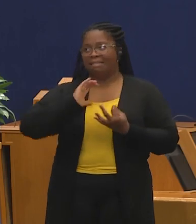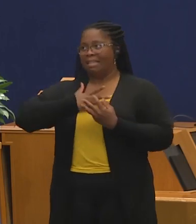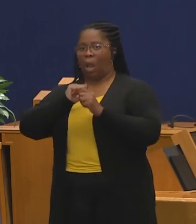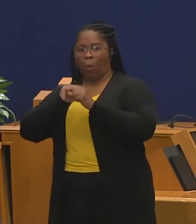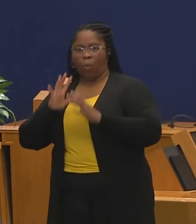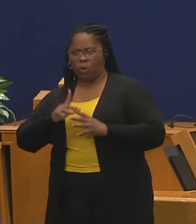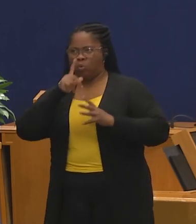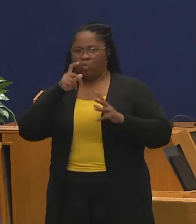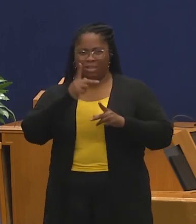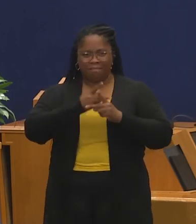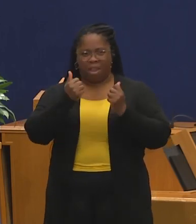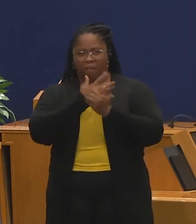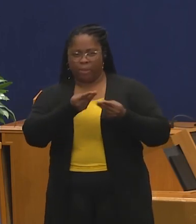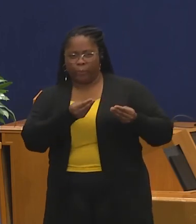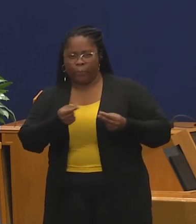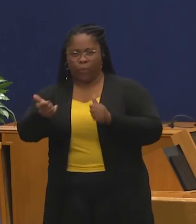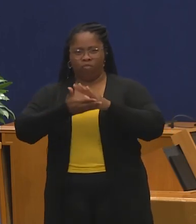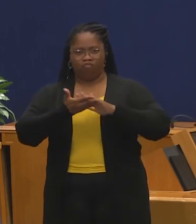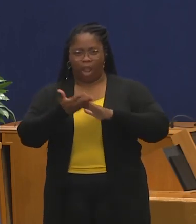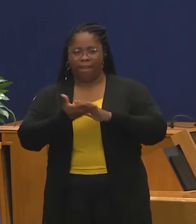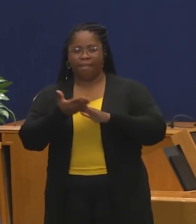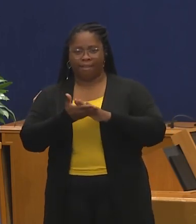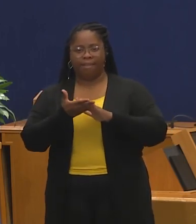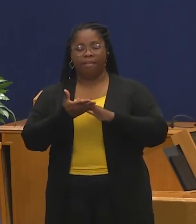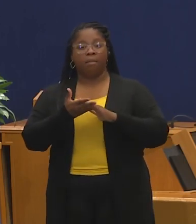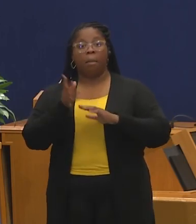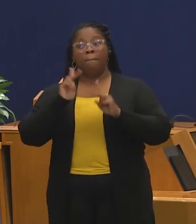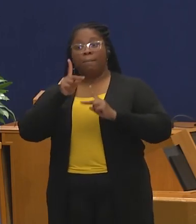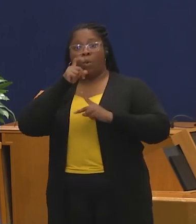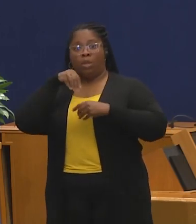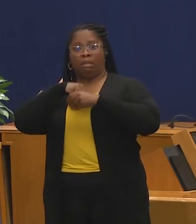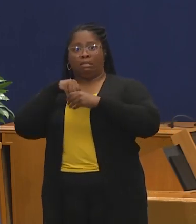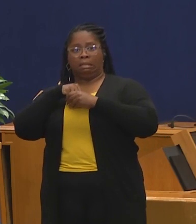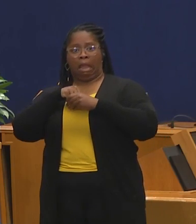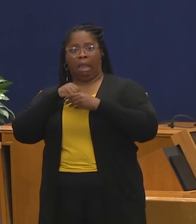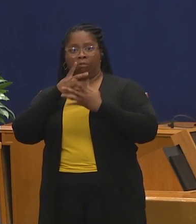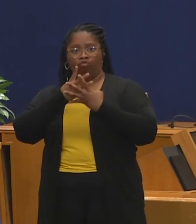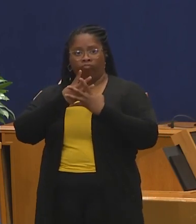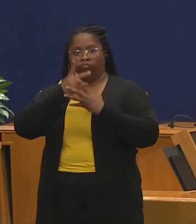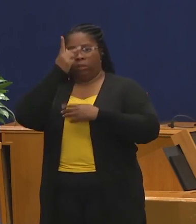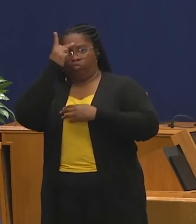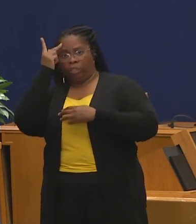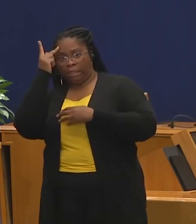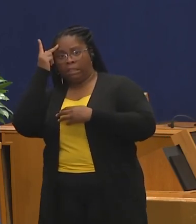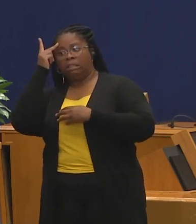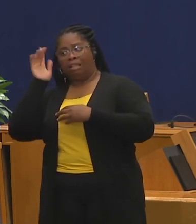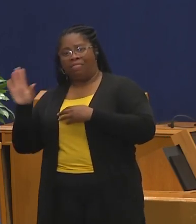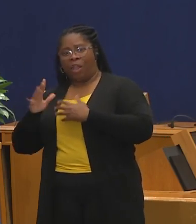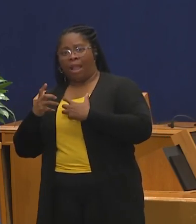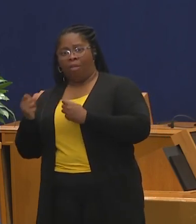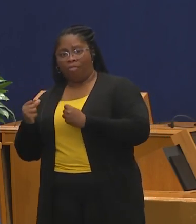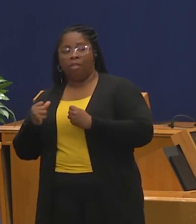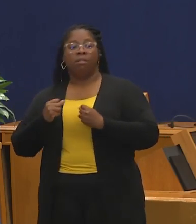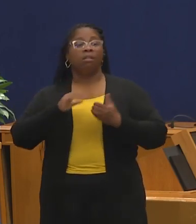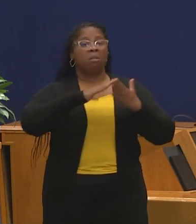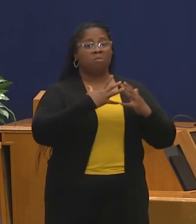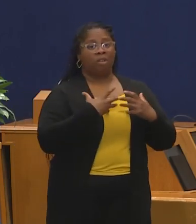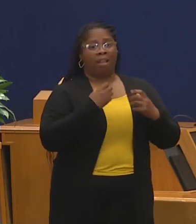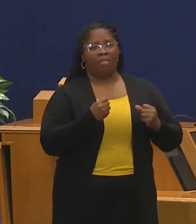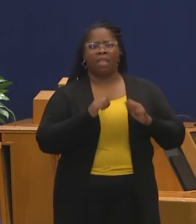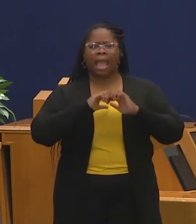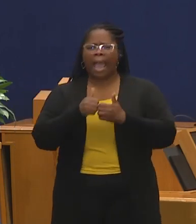systems run. The health of those inside our facilities and our communities on the outside are best served by greatly reducing